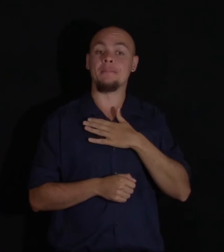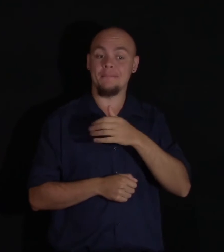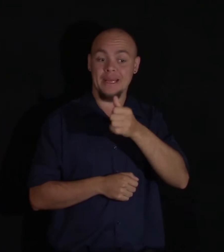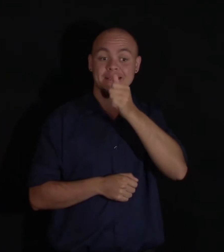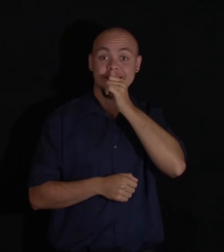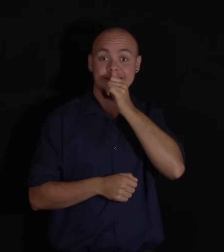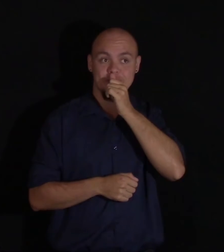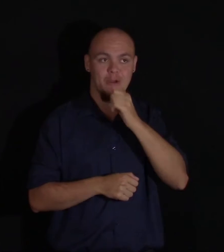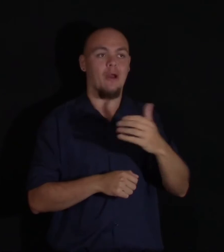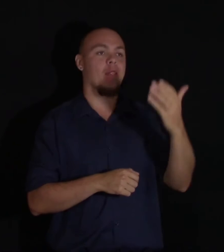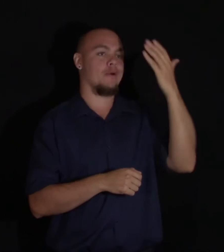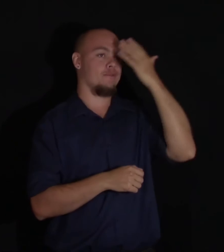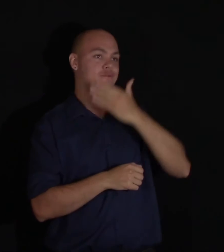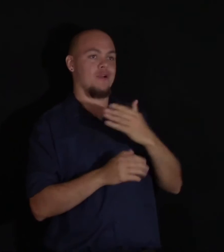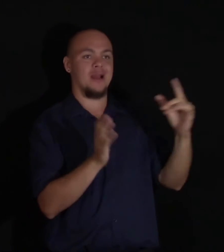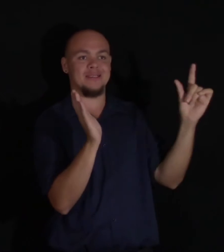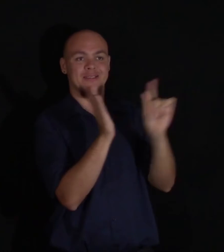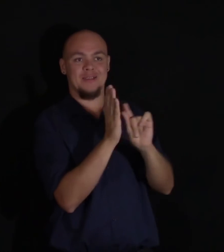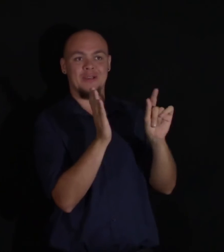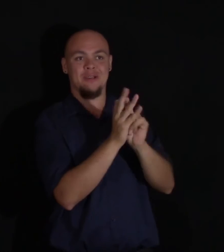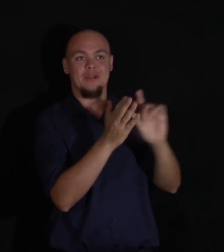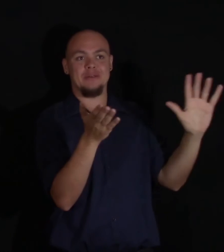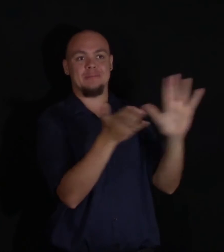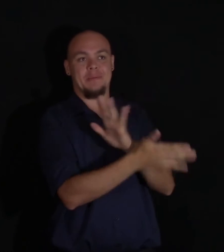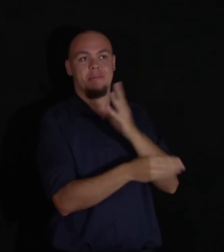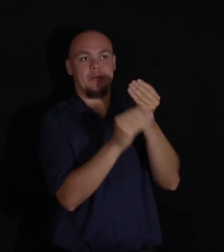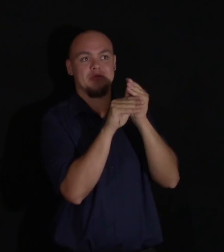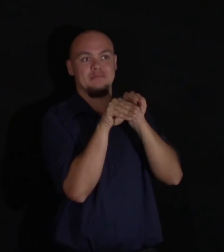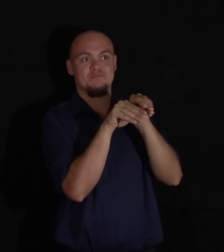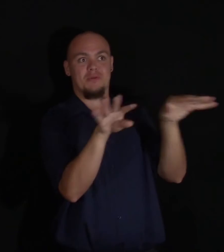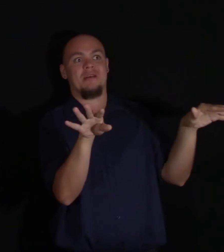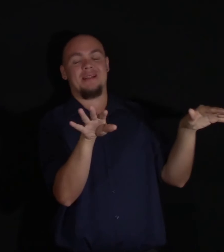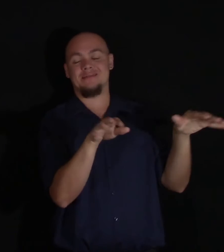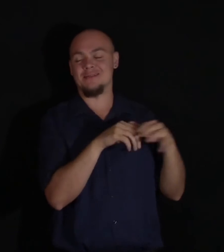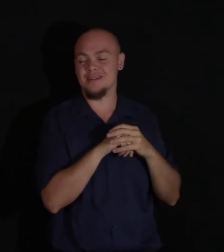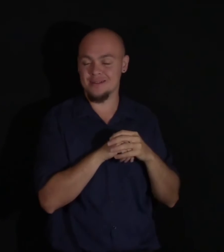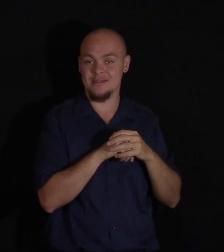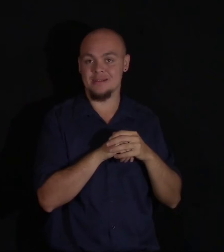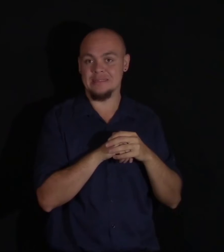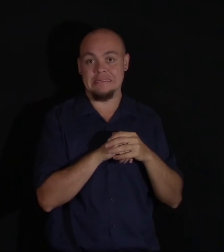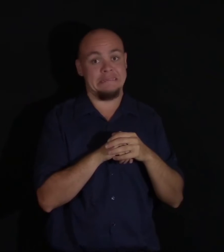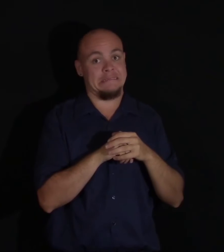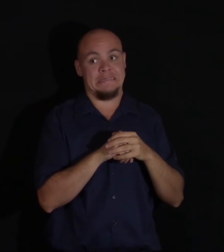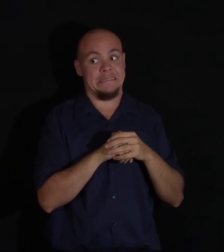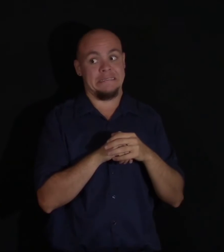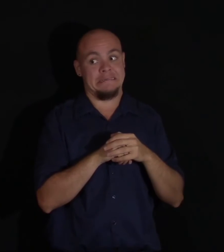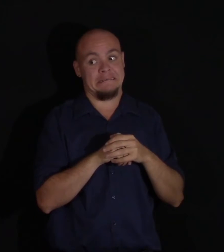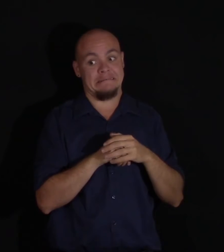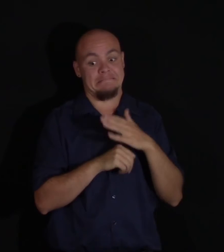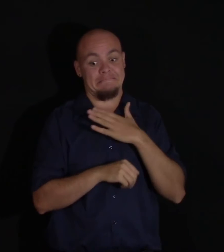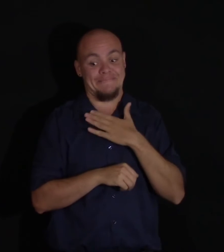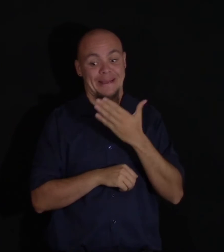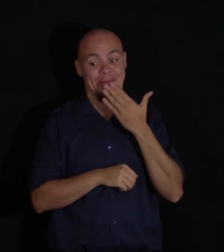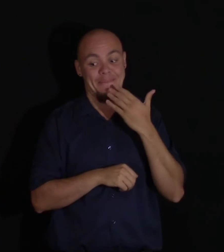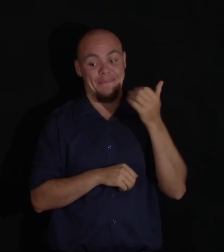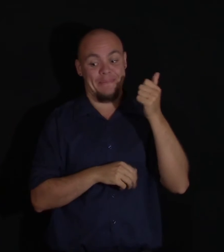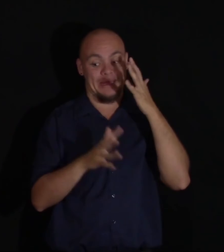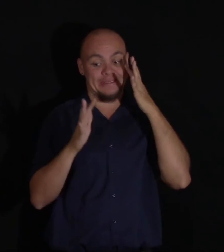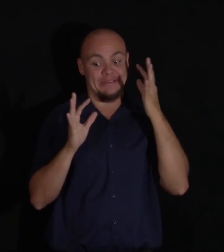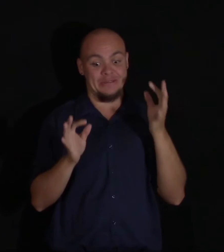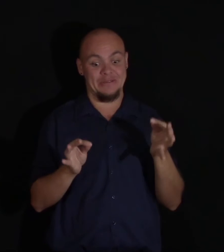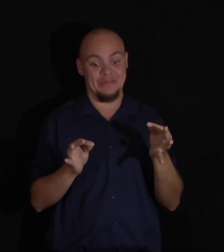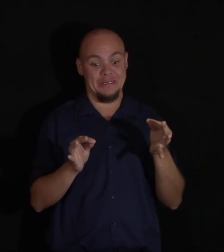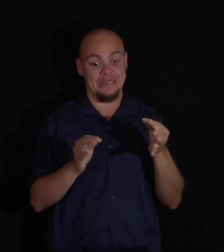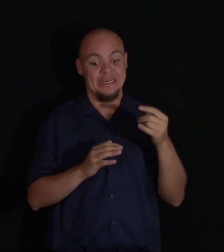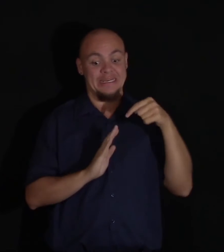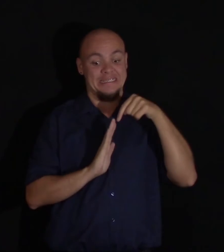for me on the front page of a national newspaper. Not my best choice in revealing a